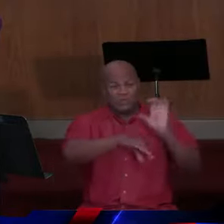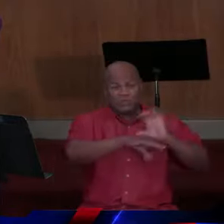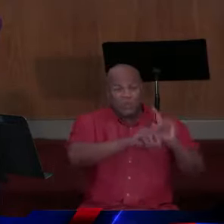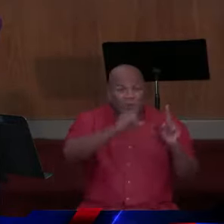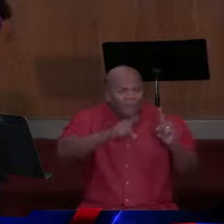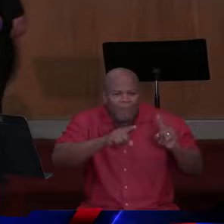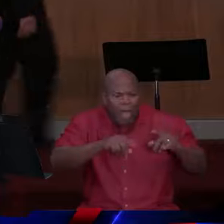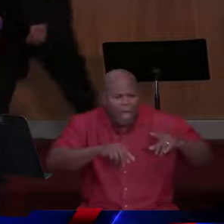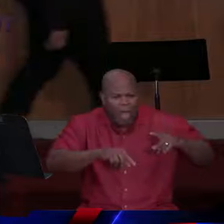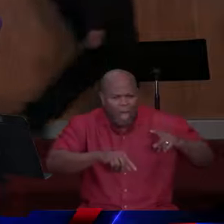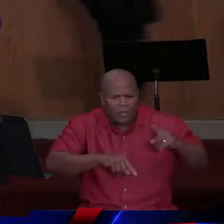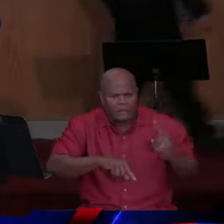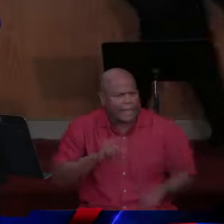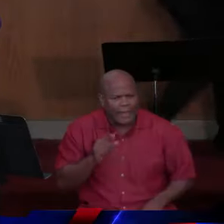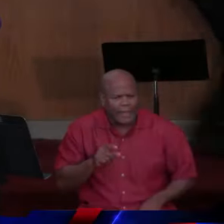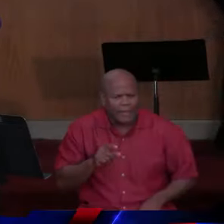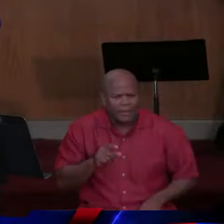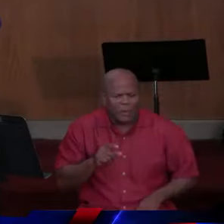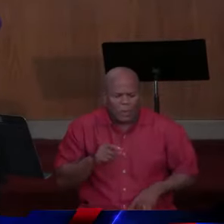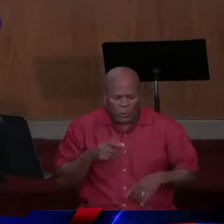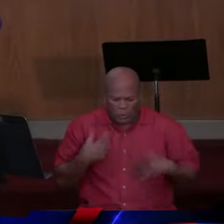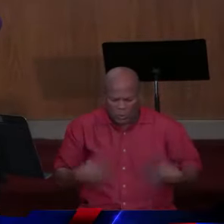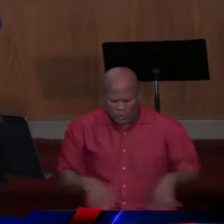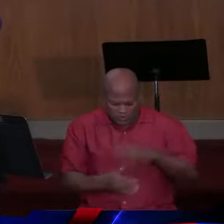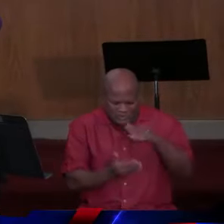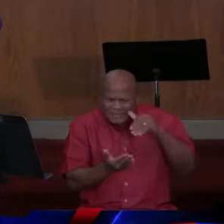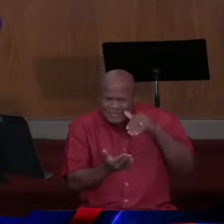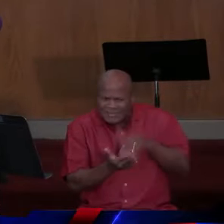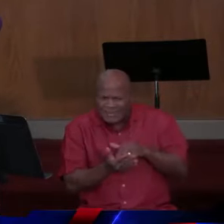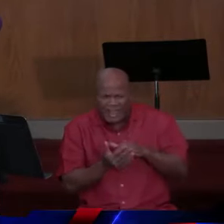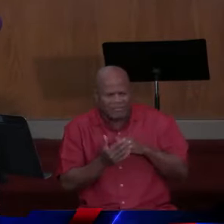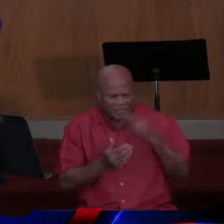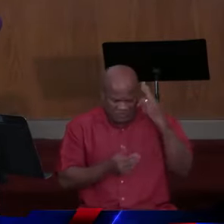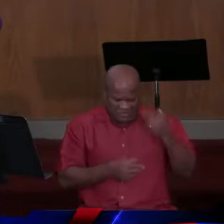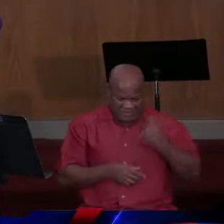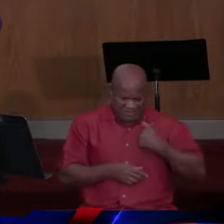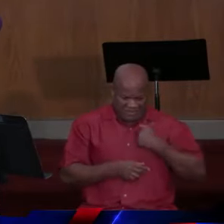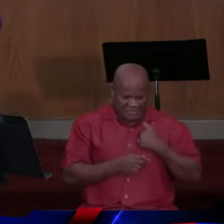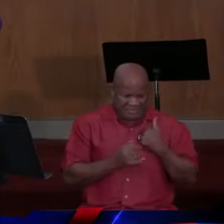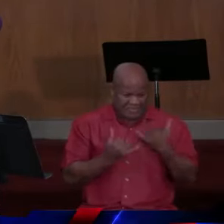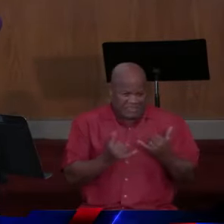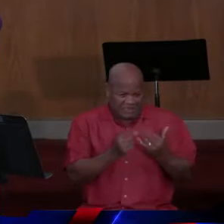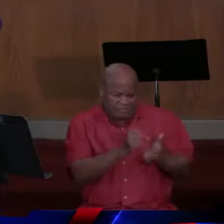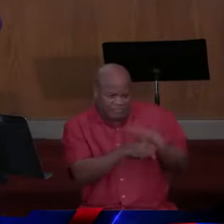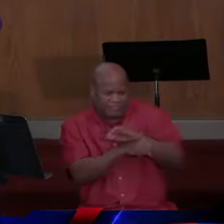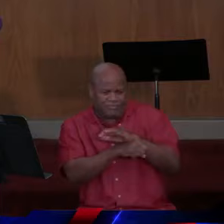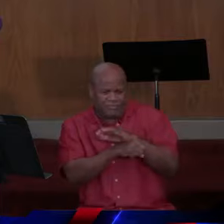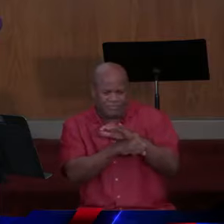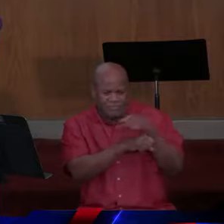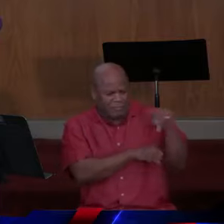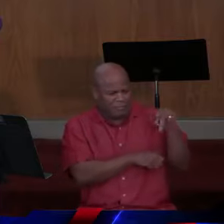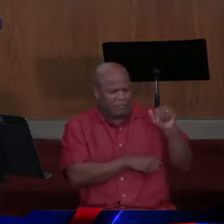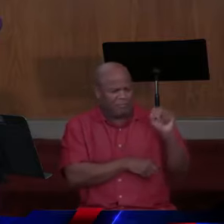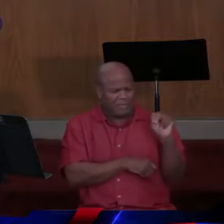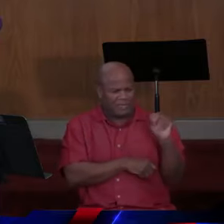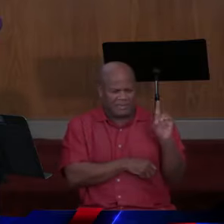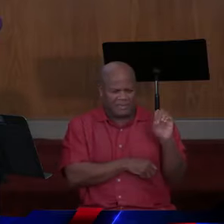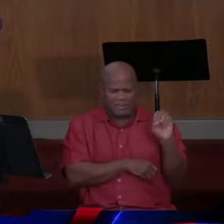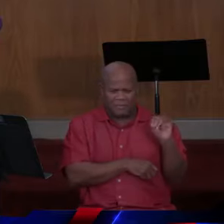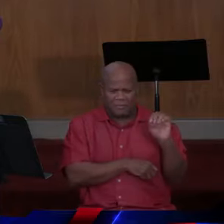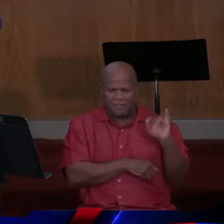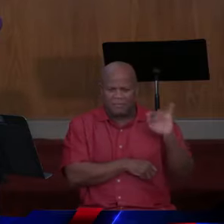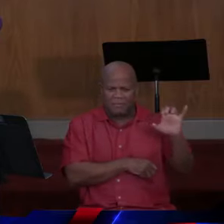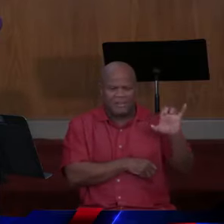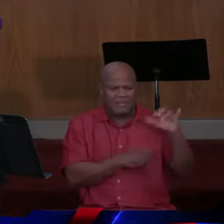the midst of that, I realize in the midst of this COVID pandemic and that has forced us to this